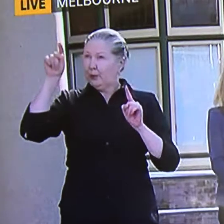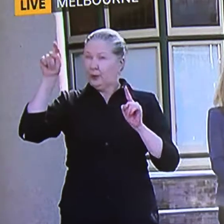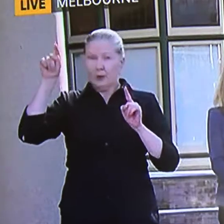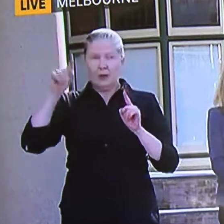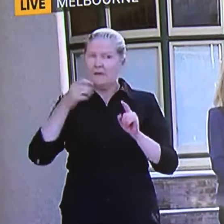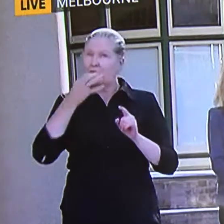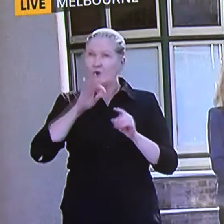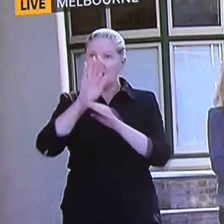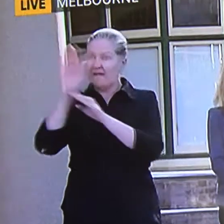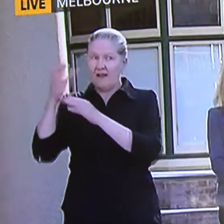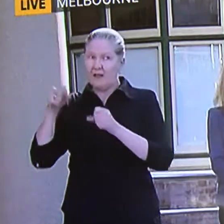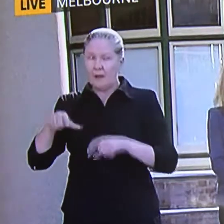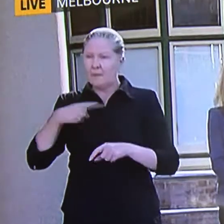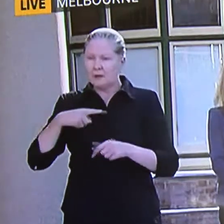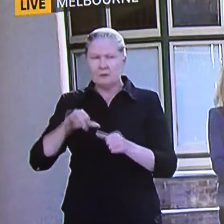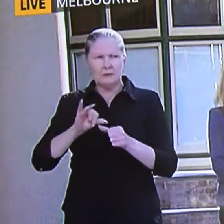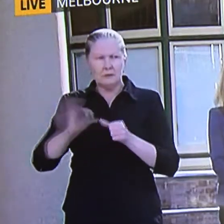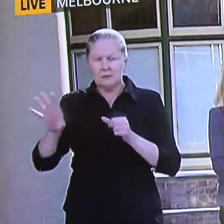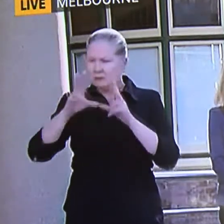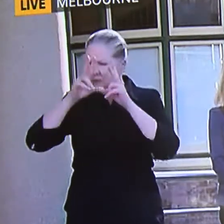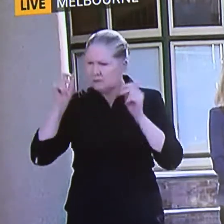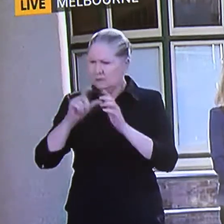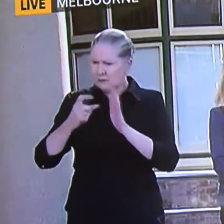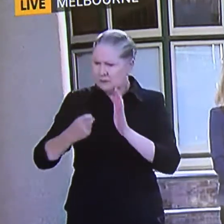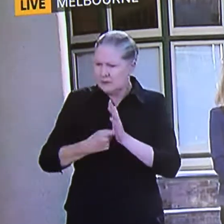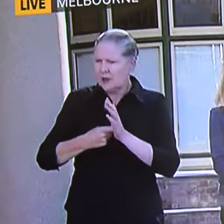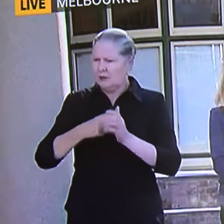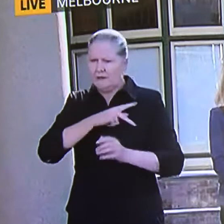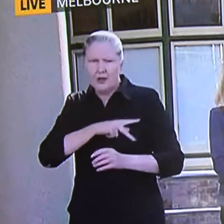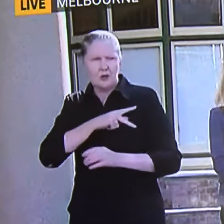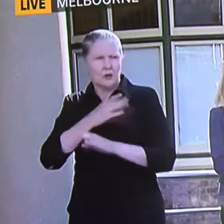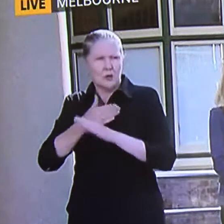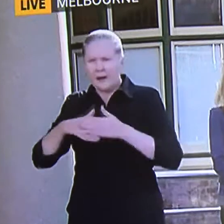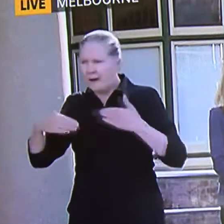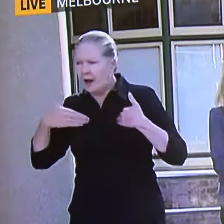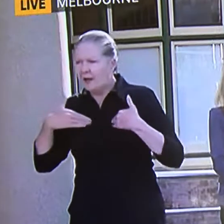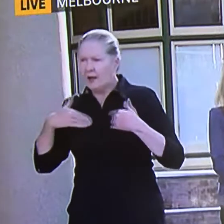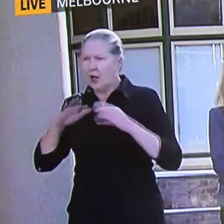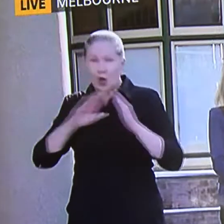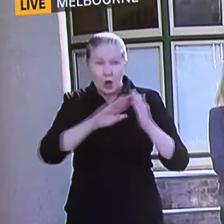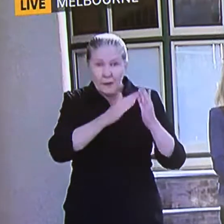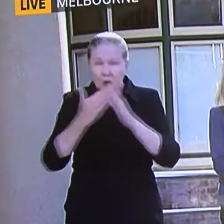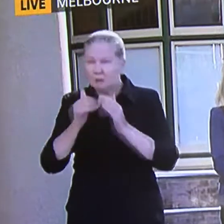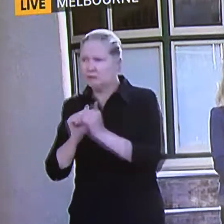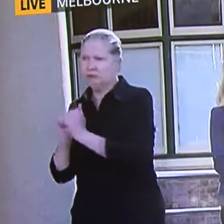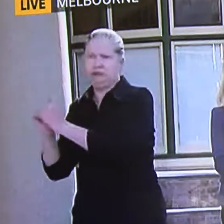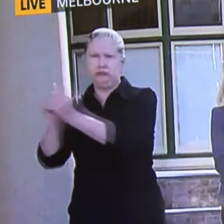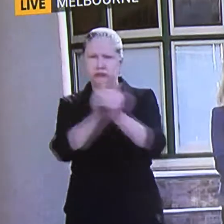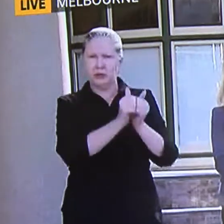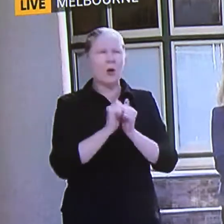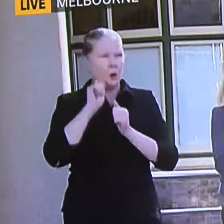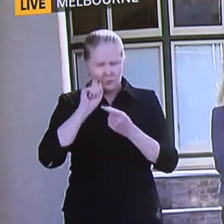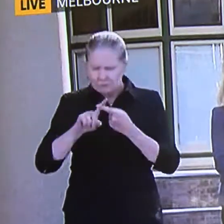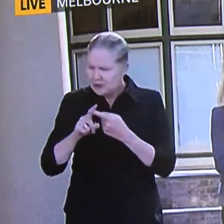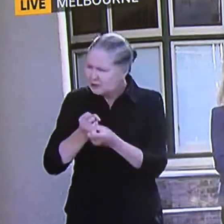that's been because of the work of our health professionals and our community all coming together. And so we'll continue